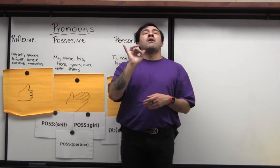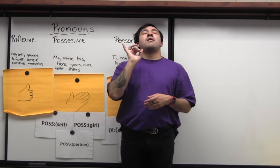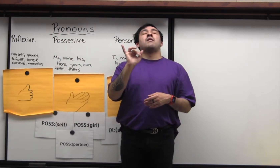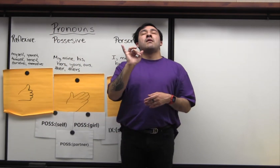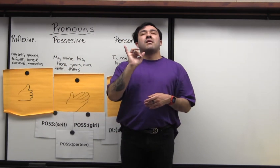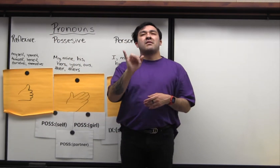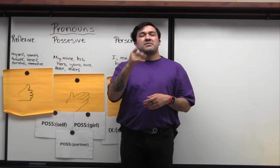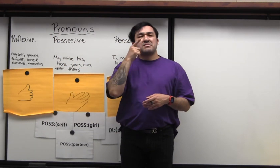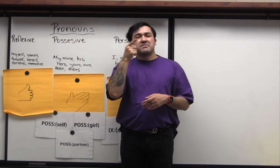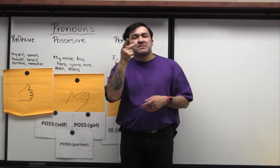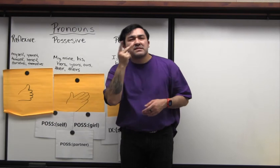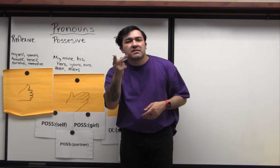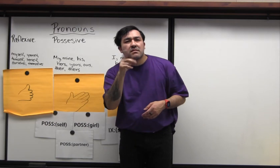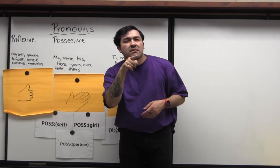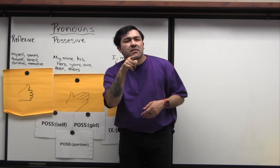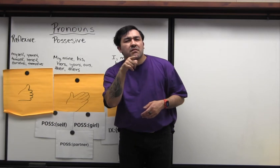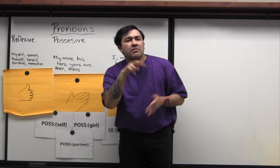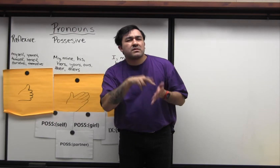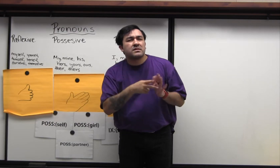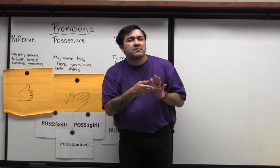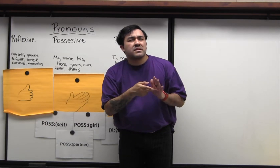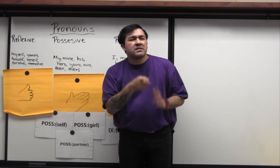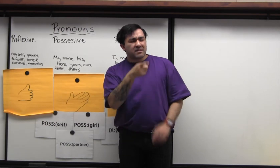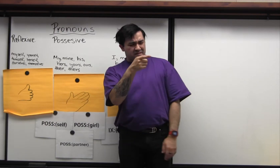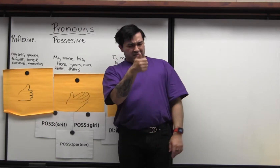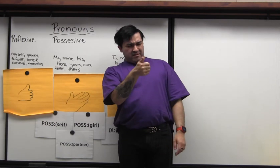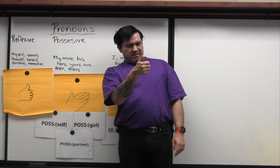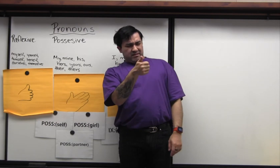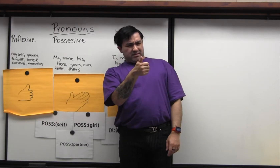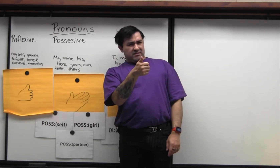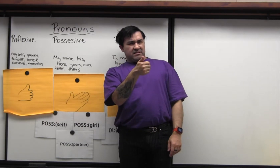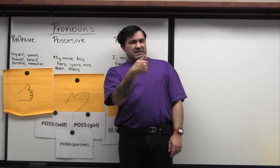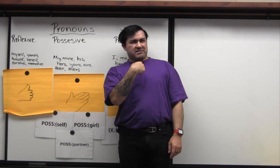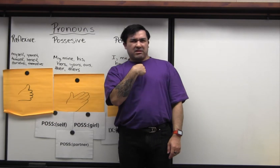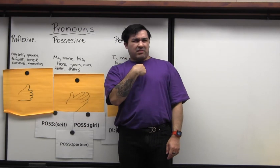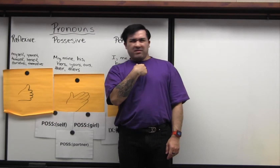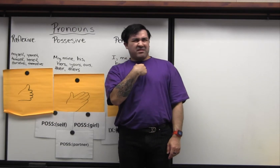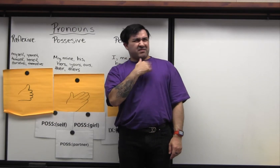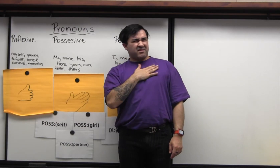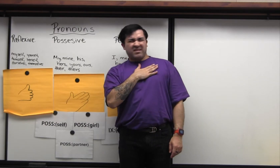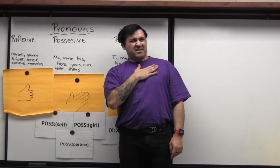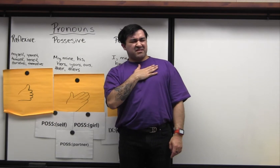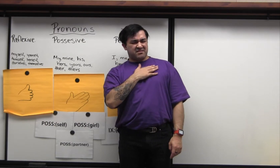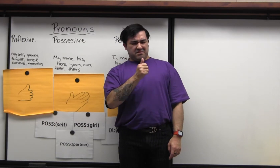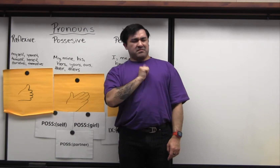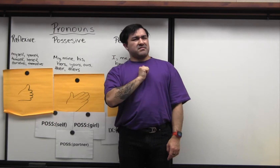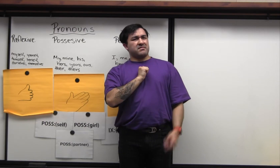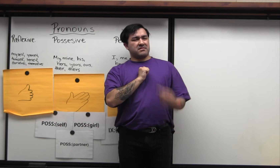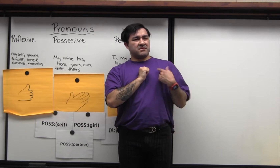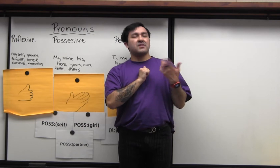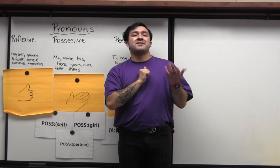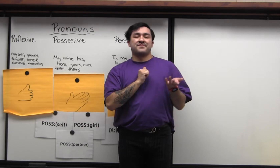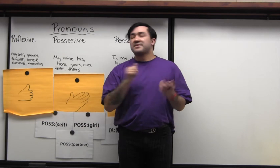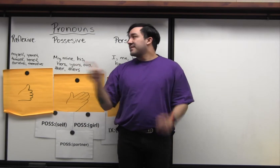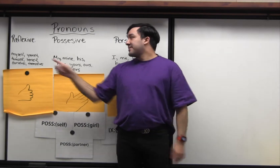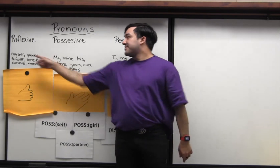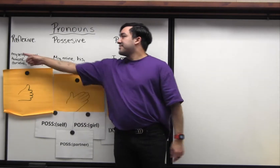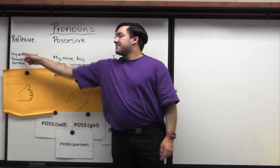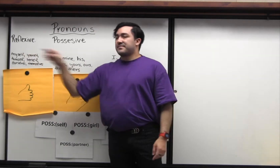very rare. You don't see them all the time in ASL, but I just want you all to be aware of how they're produced, and if